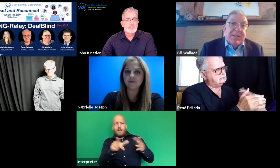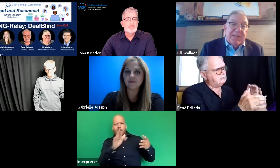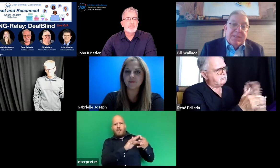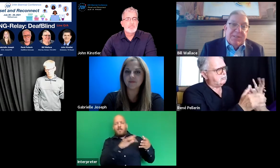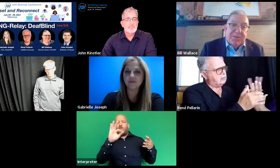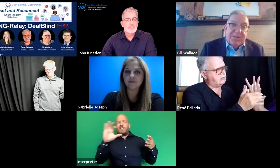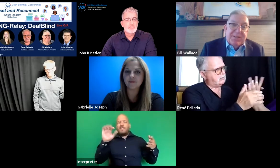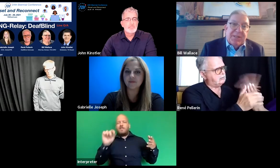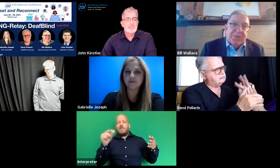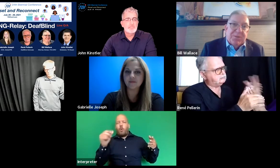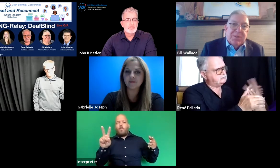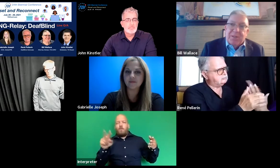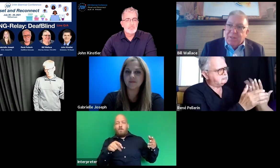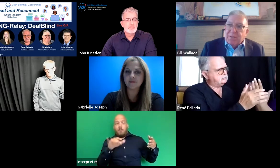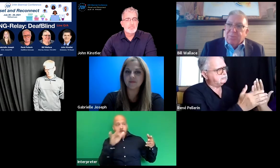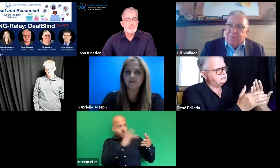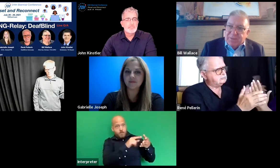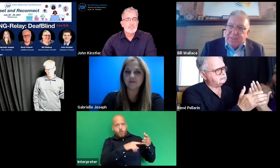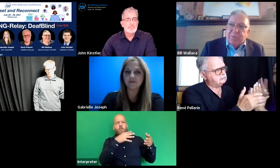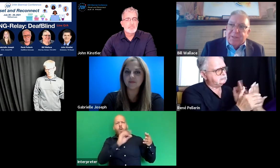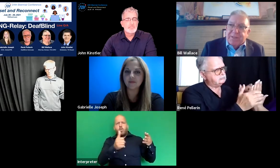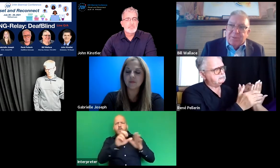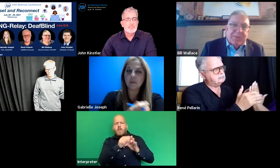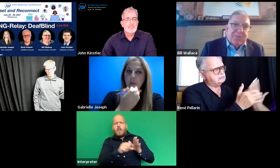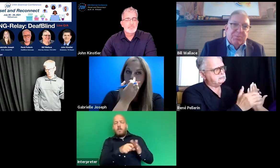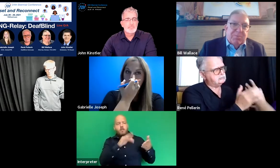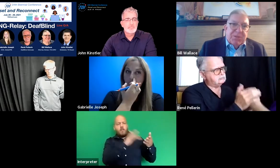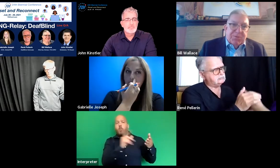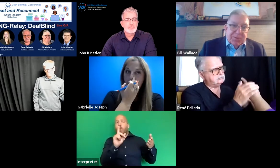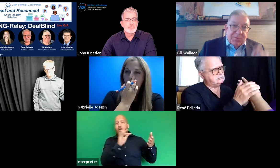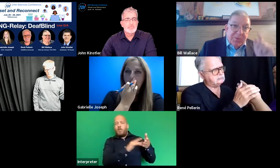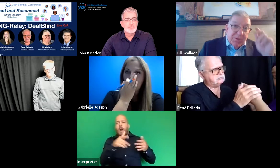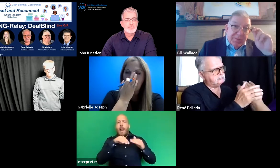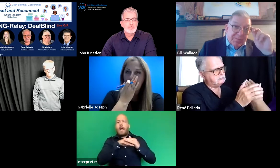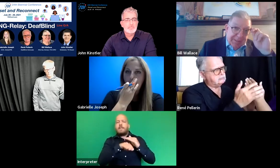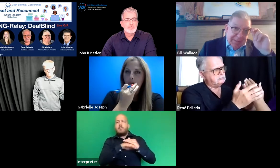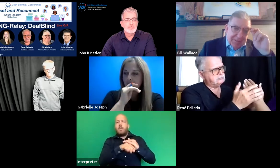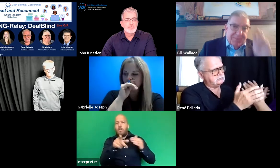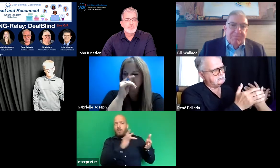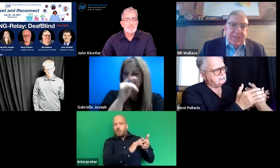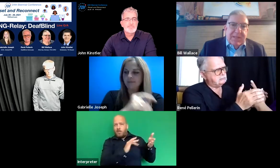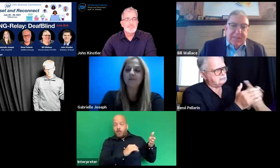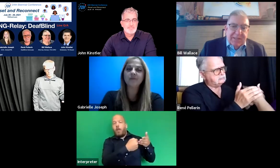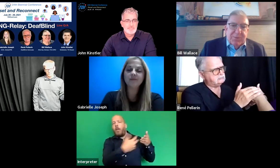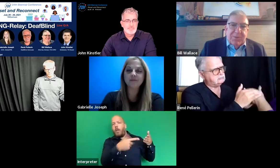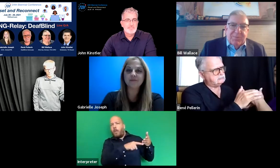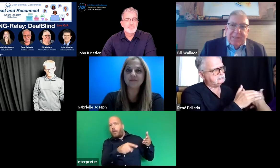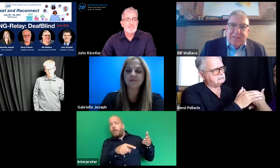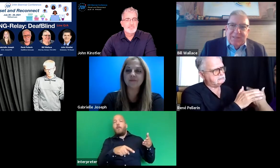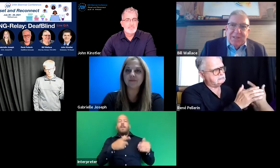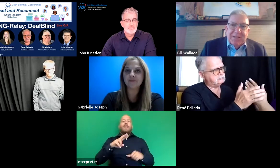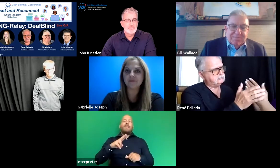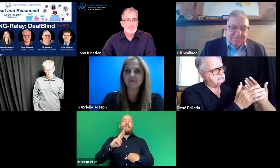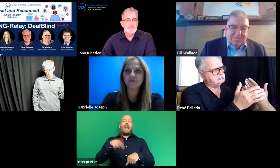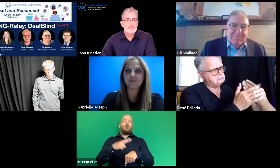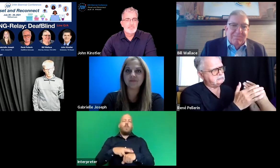fcc.gov/accessibility under the National Deafblind Equipment Distribution Program page. And I will turn it back